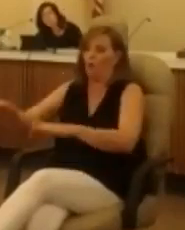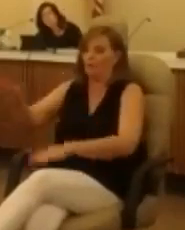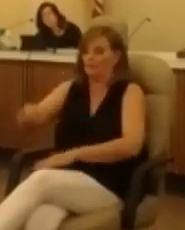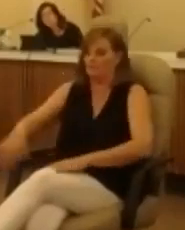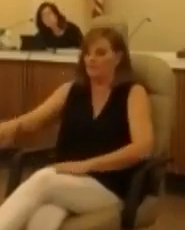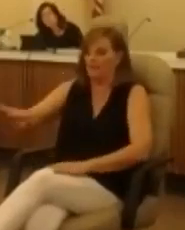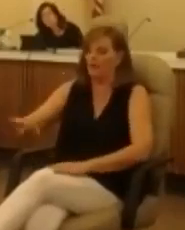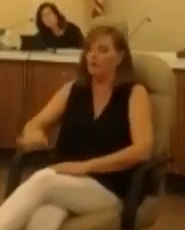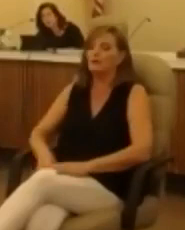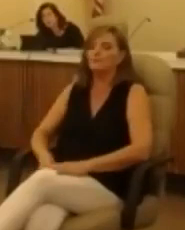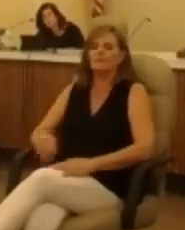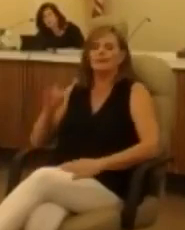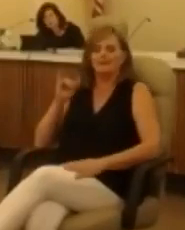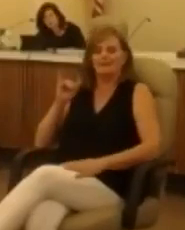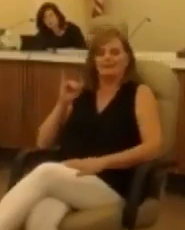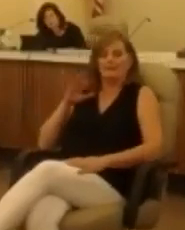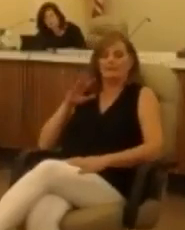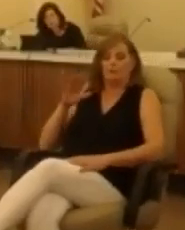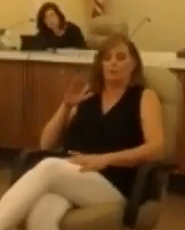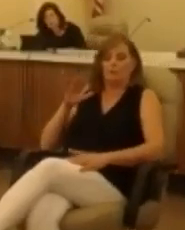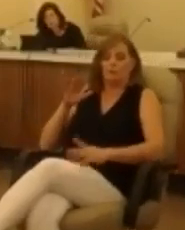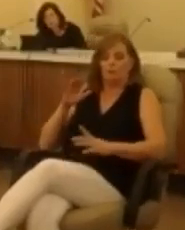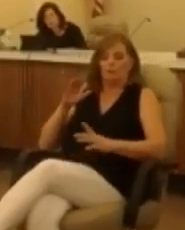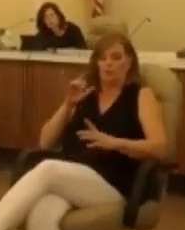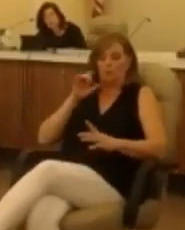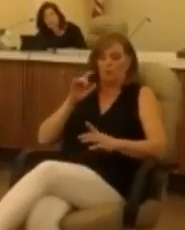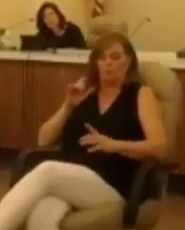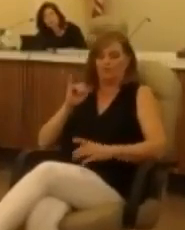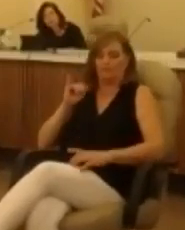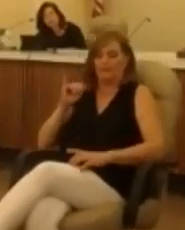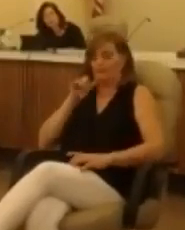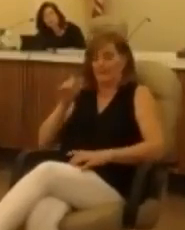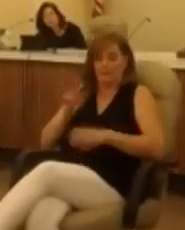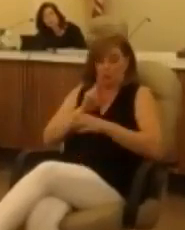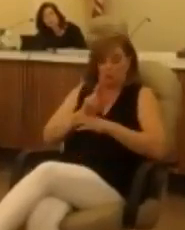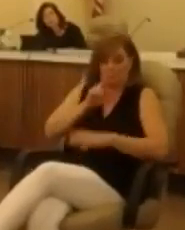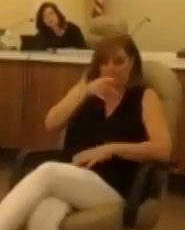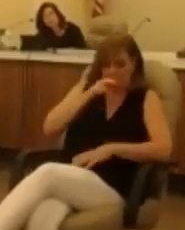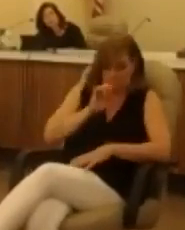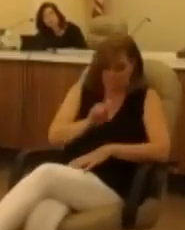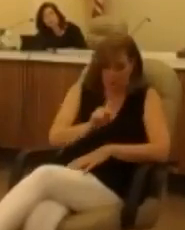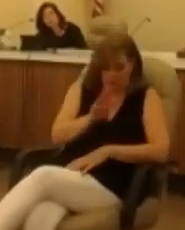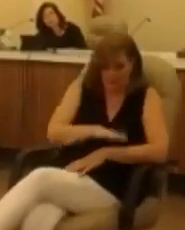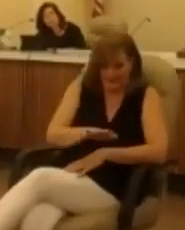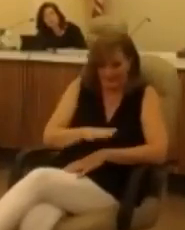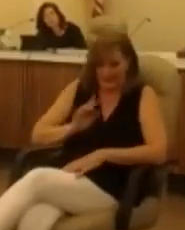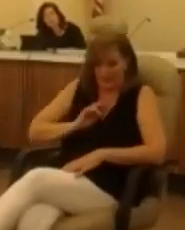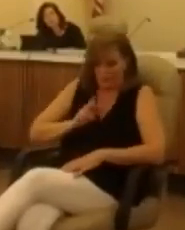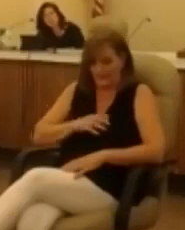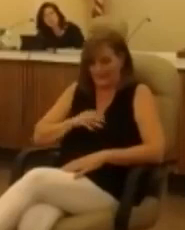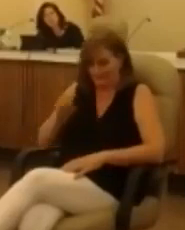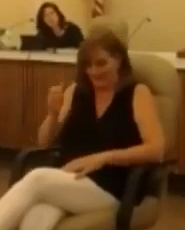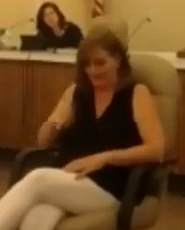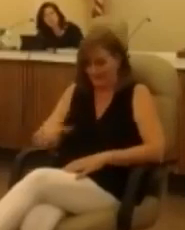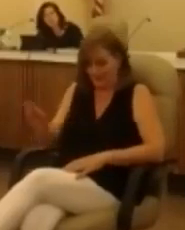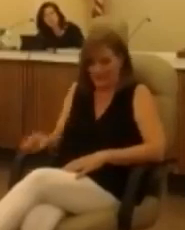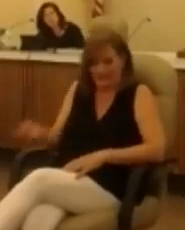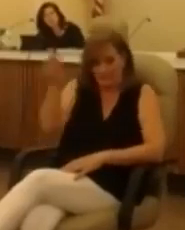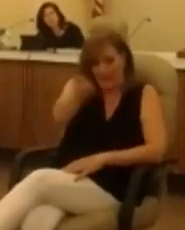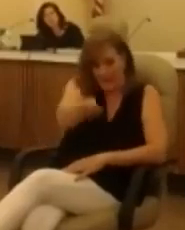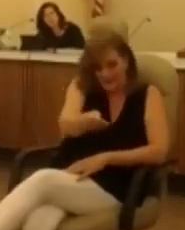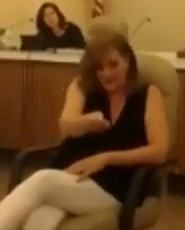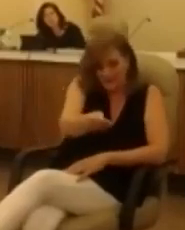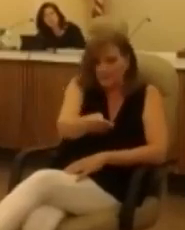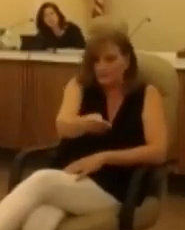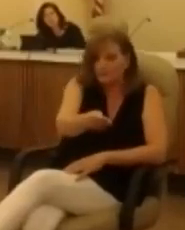If it was taken from parkland, okay, if we didn't take it and we gave it back to the developer, does he have the ability to develop